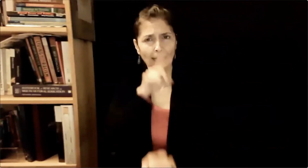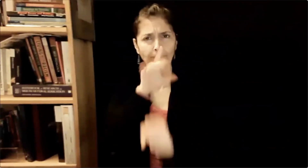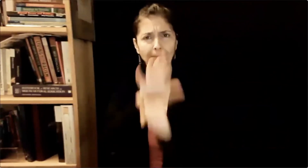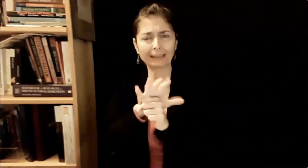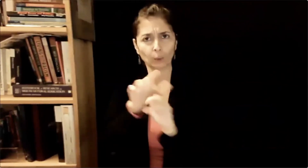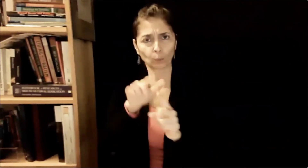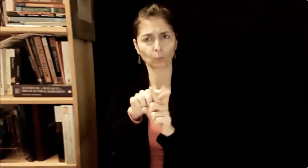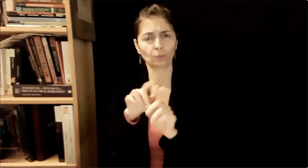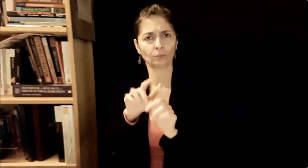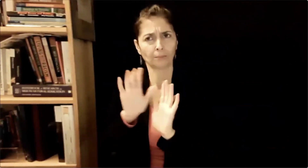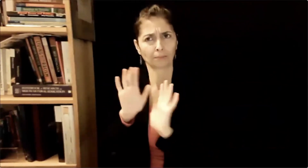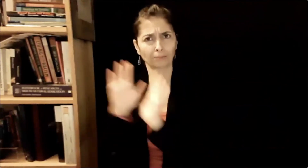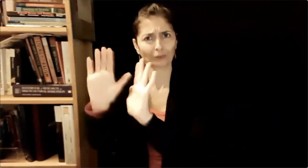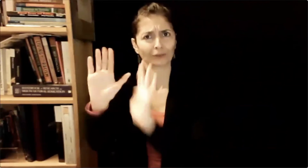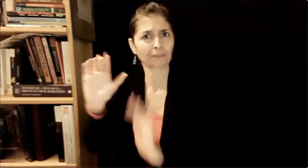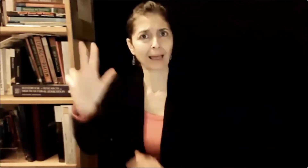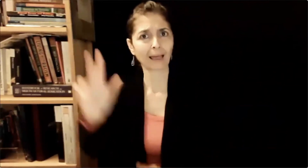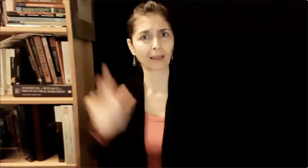If we commit to pushing back,